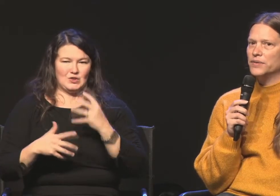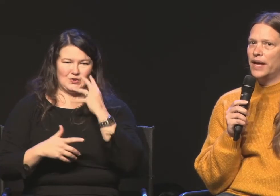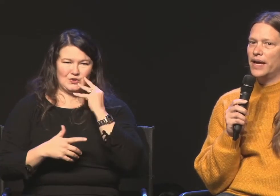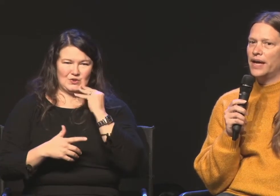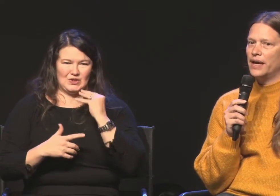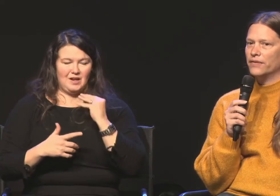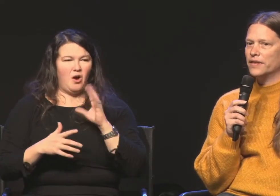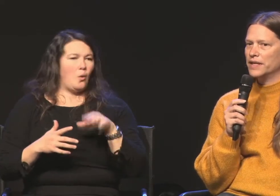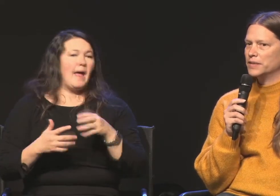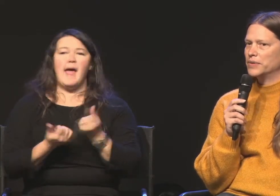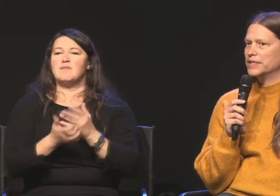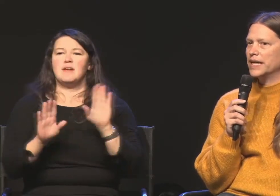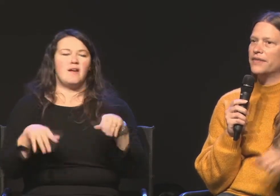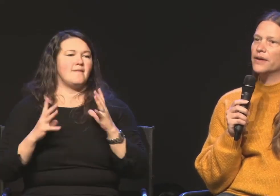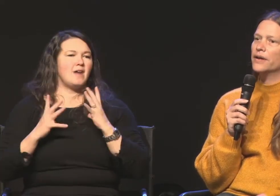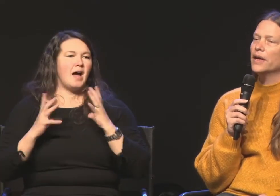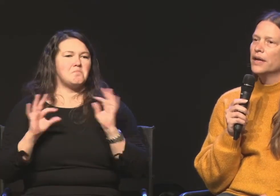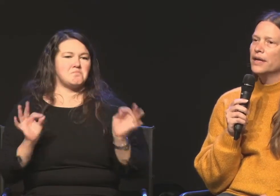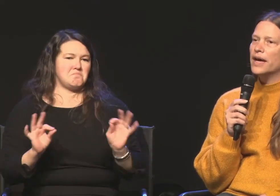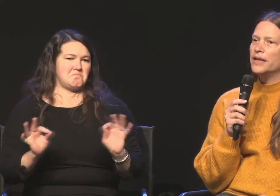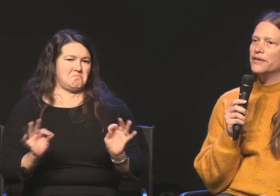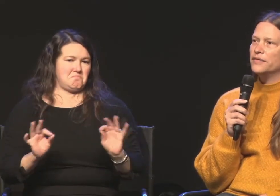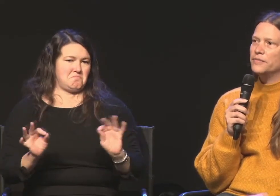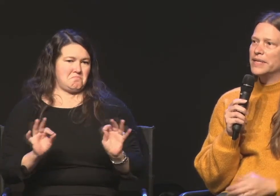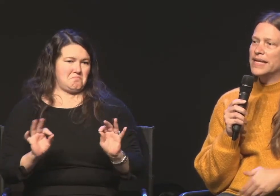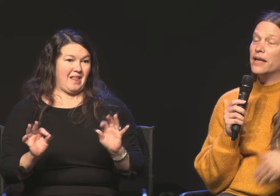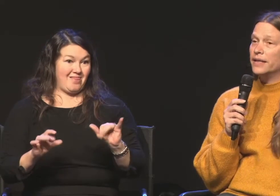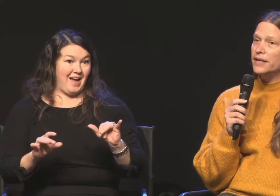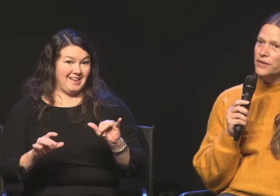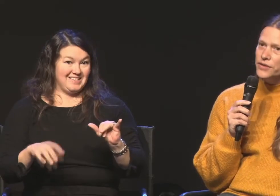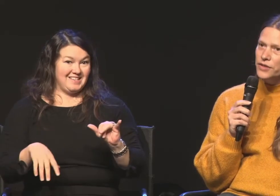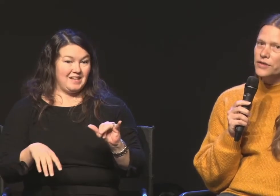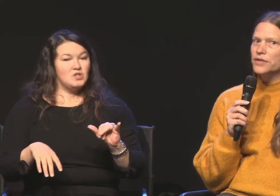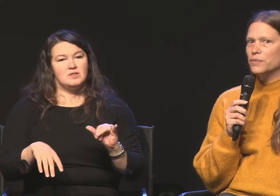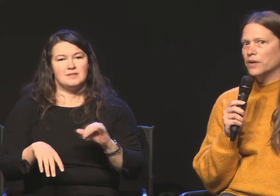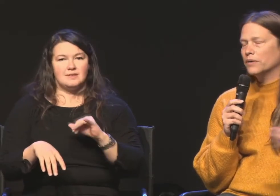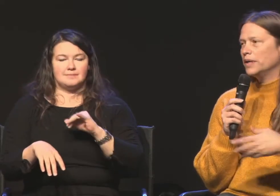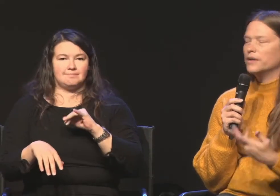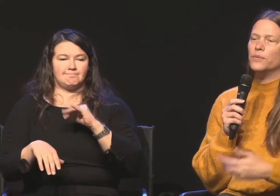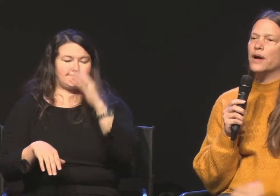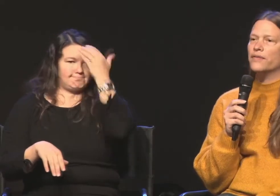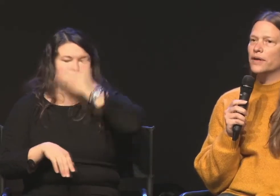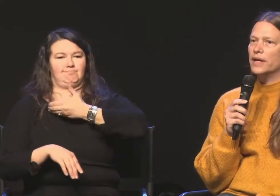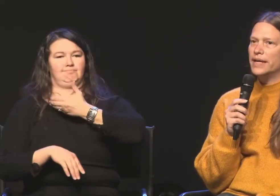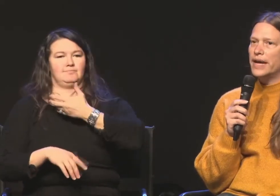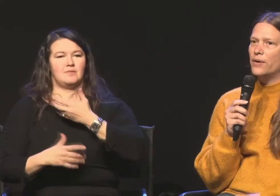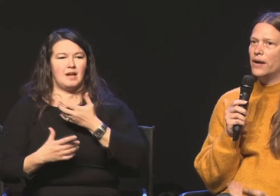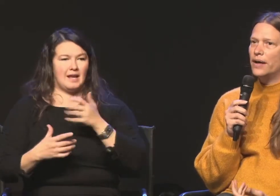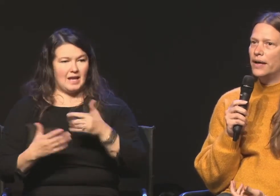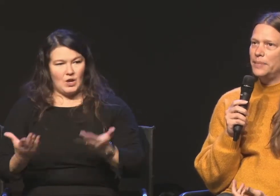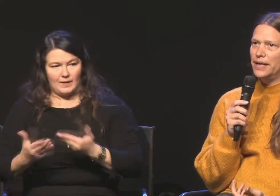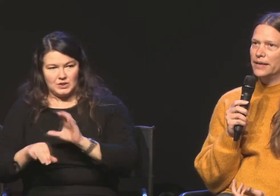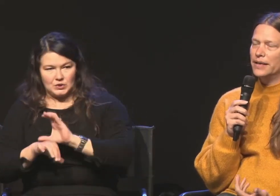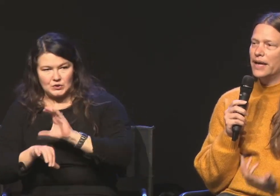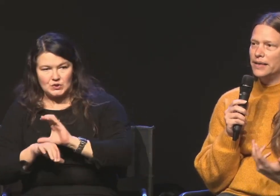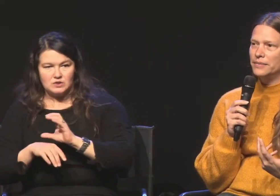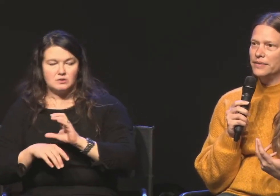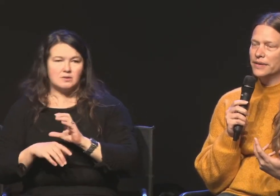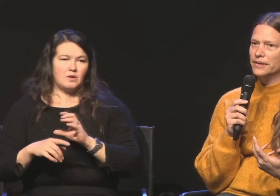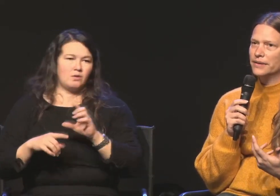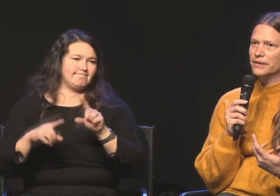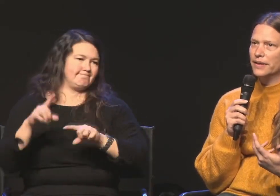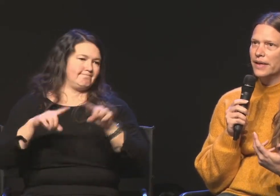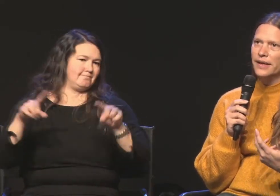everything's okay, everything's put together kind of mentality here at church, at work, wherever. And now, I mean, I